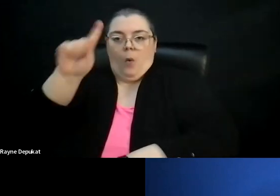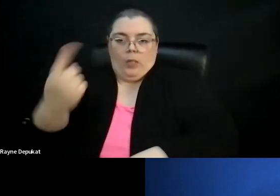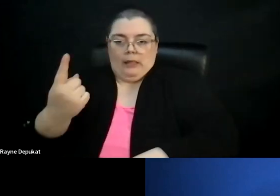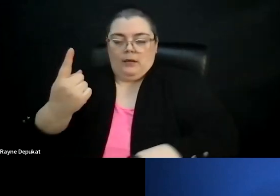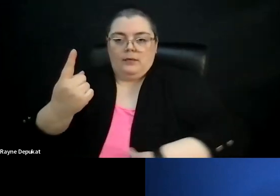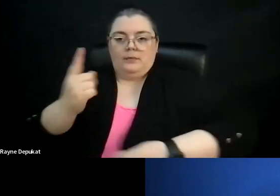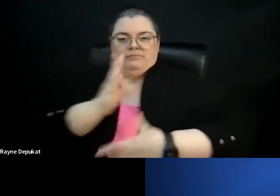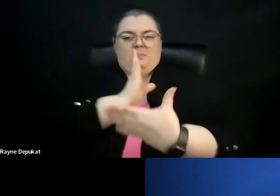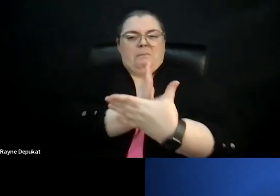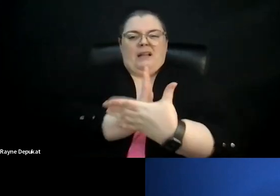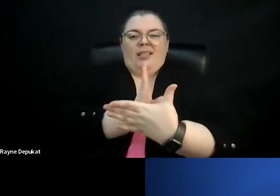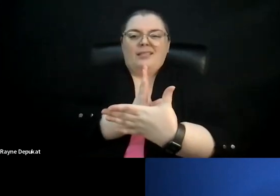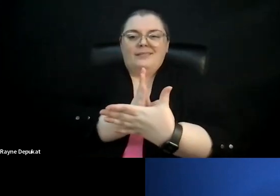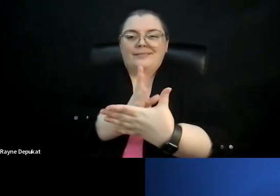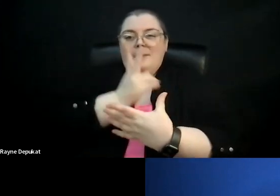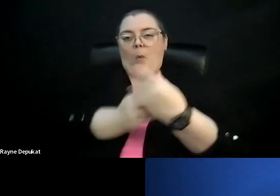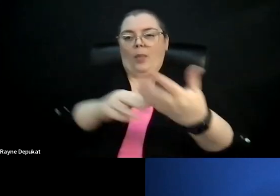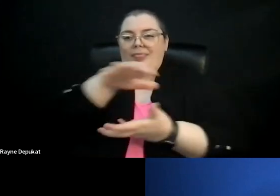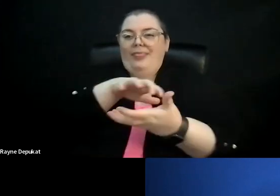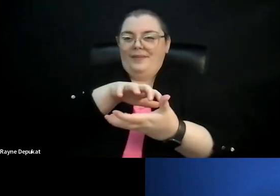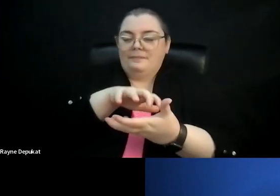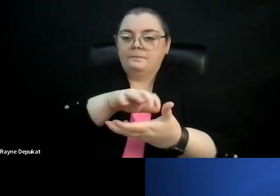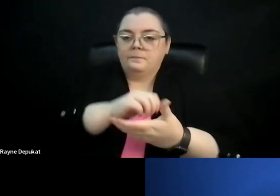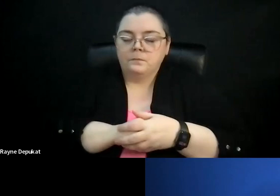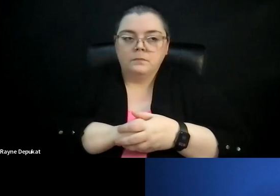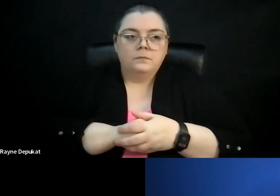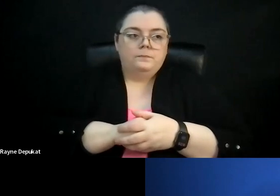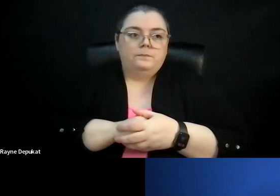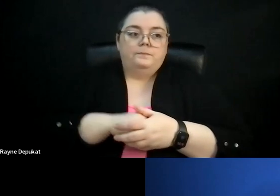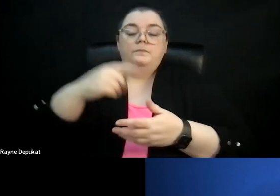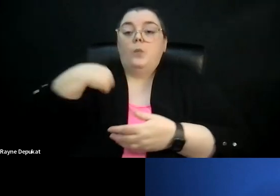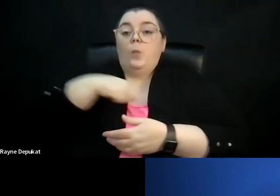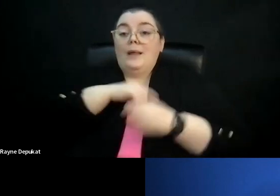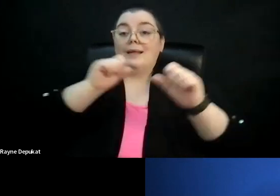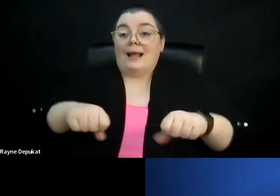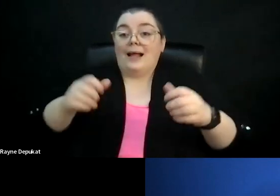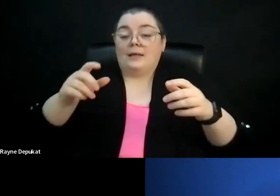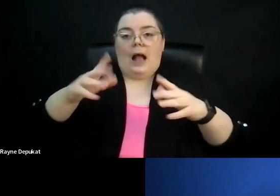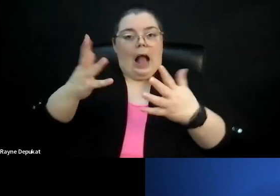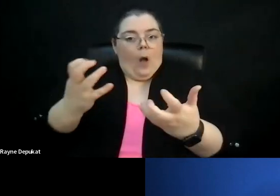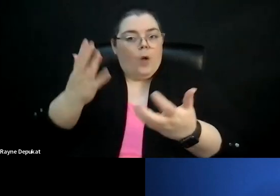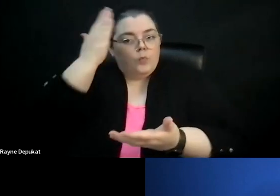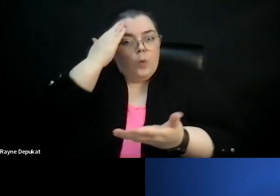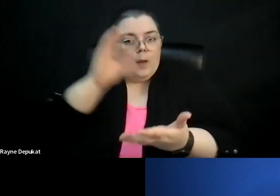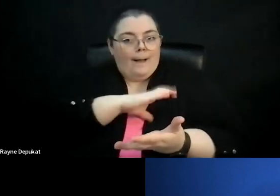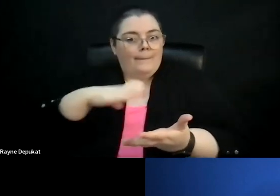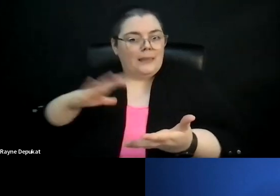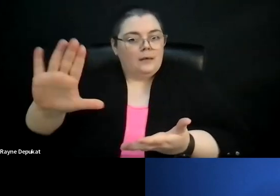a bulleted document as either. So it's a middle of the road, both mixed, a mix of two formats.